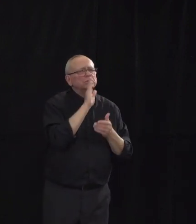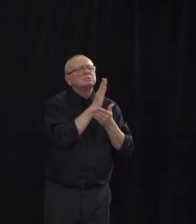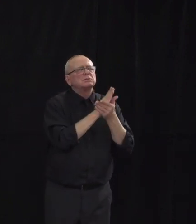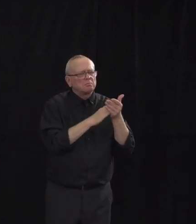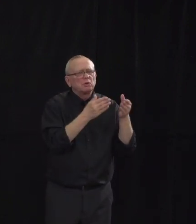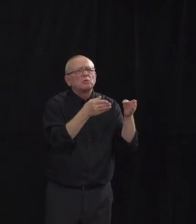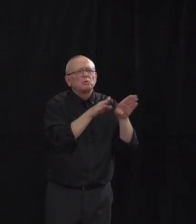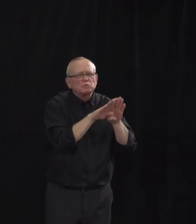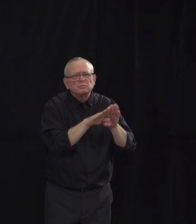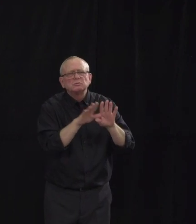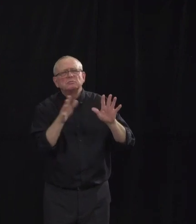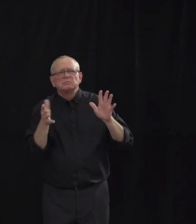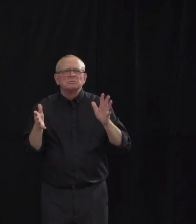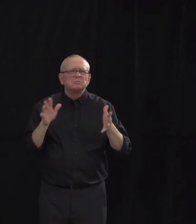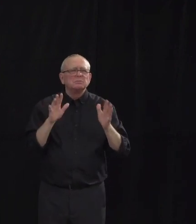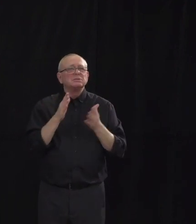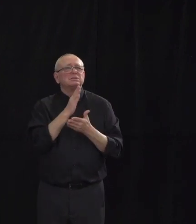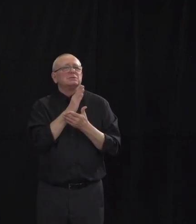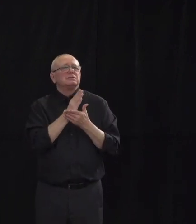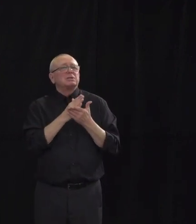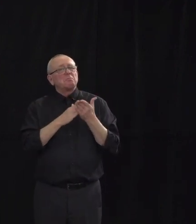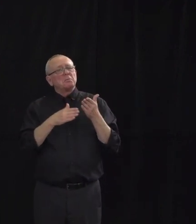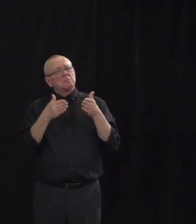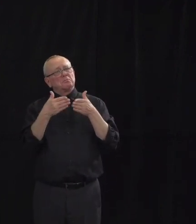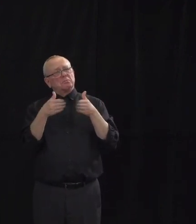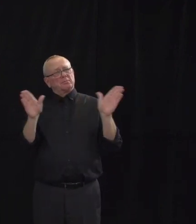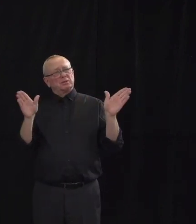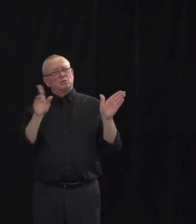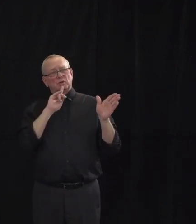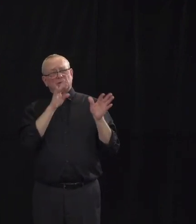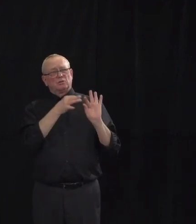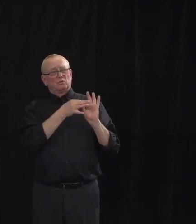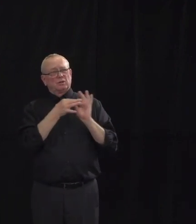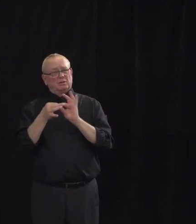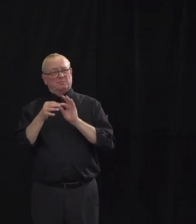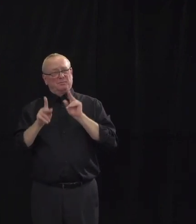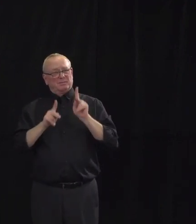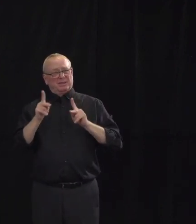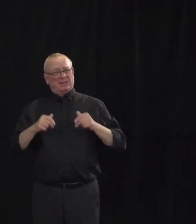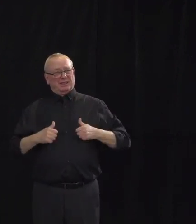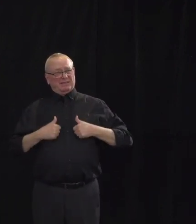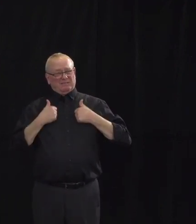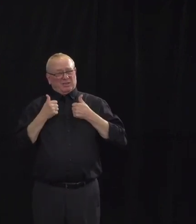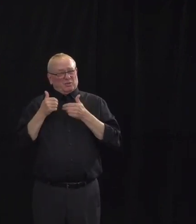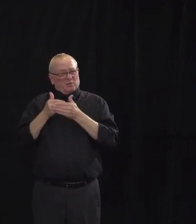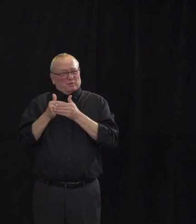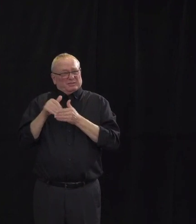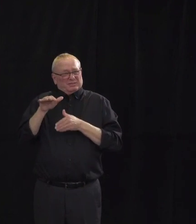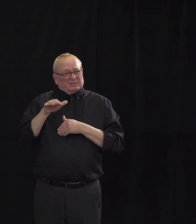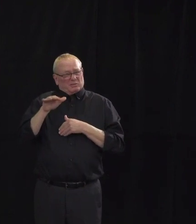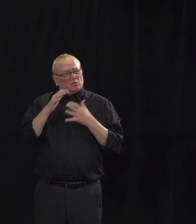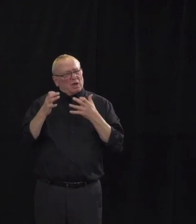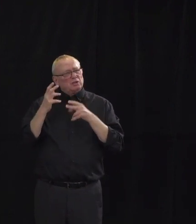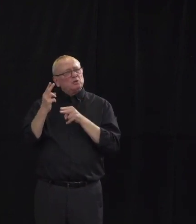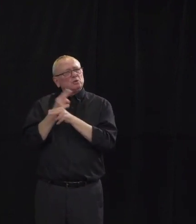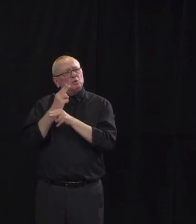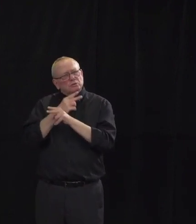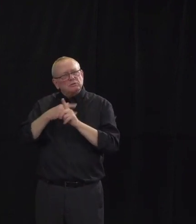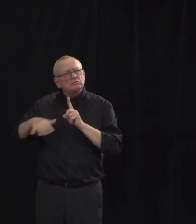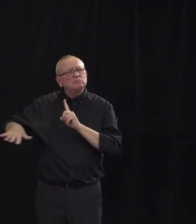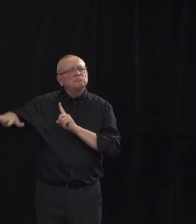backyards. And if we're not seeing large congregations of people there, we actually want to encourage people to be able to utilize outside for their mental health purposes while they're going